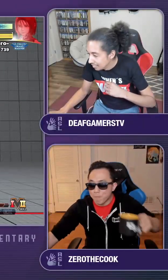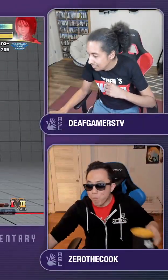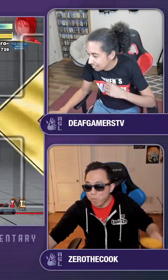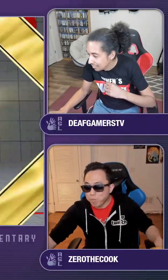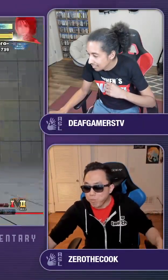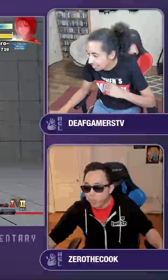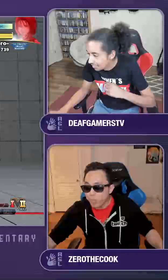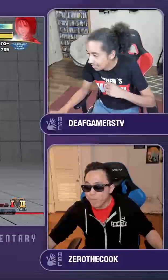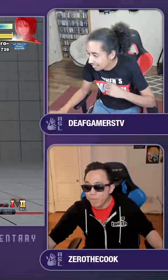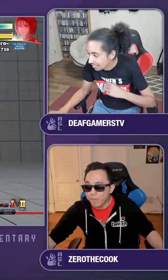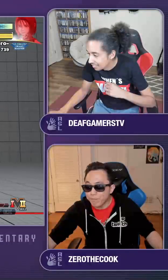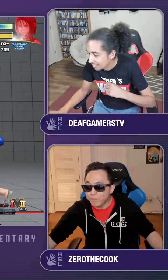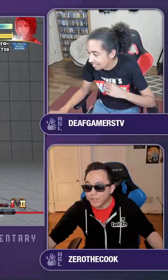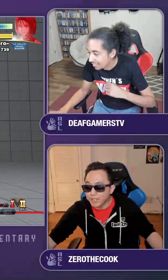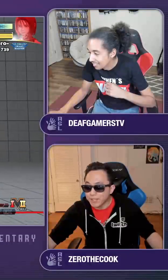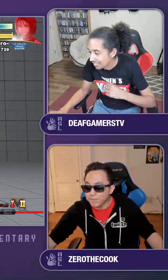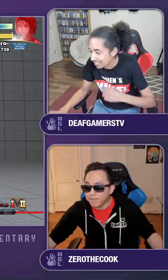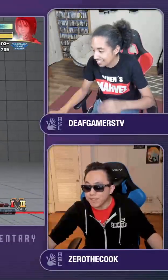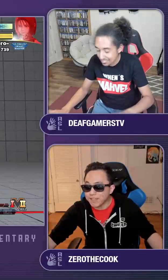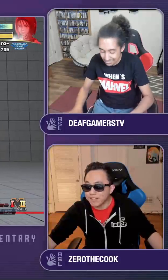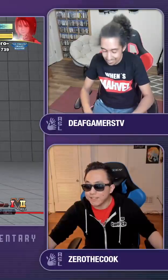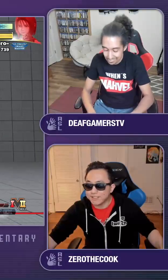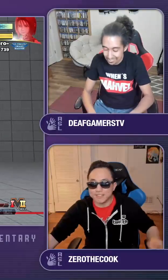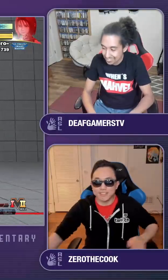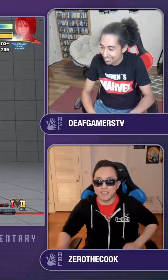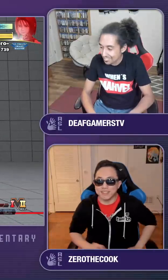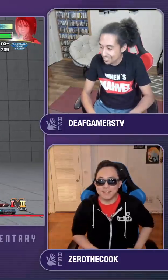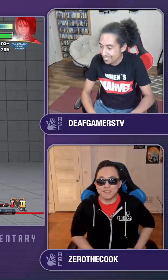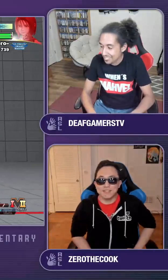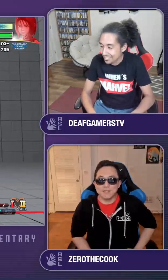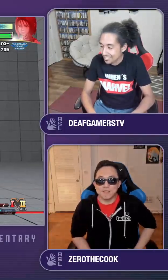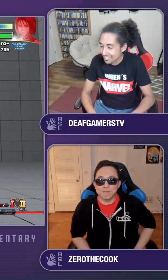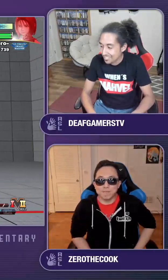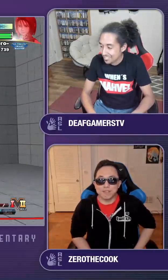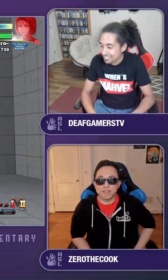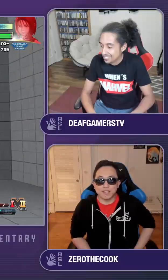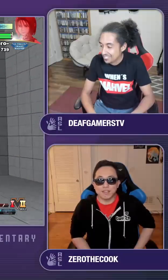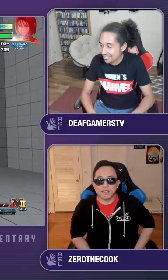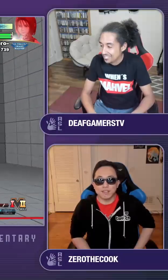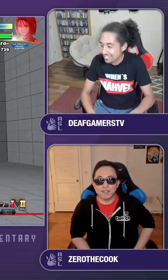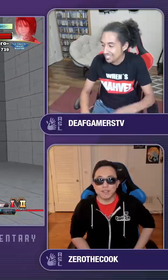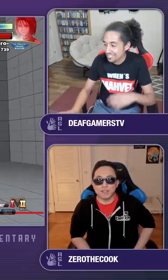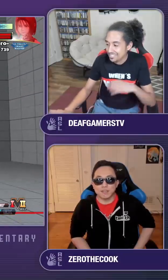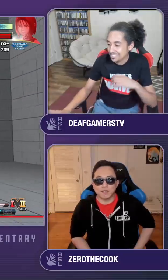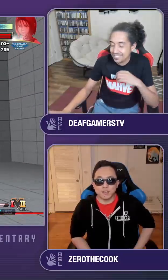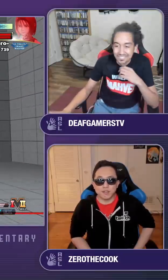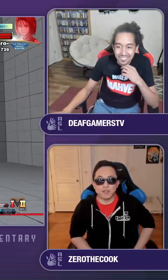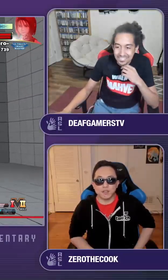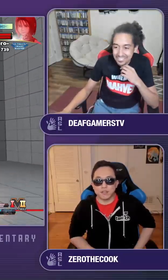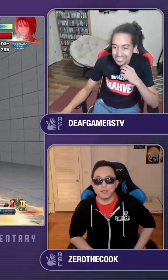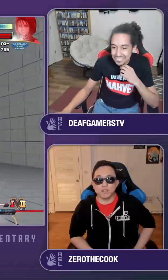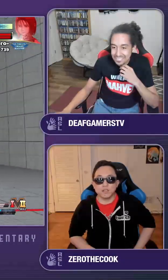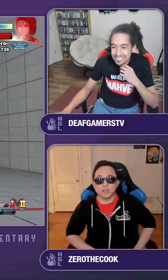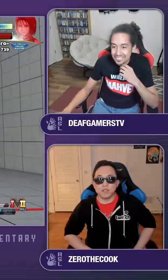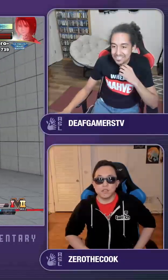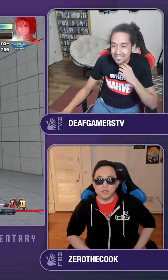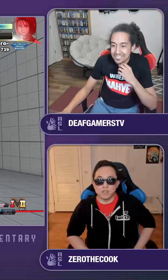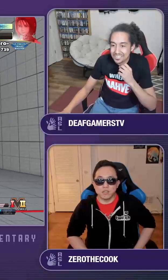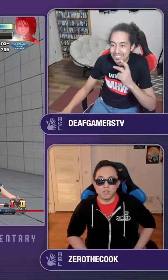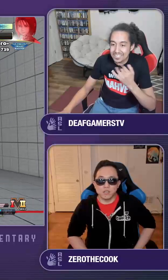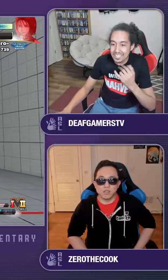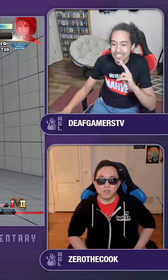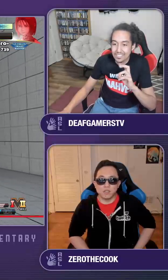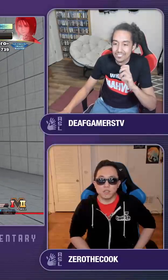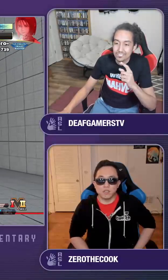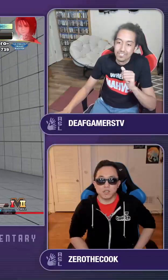activation into like a poke into like nothing. There might have been something dropped, but you're absolutely right, Joe. Like, again, we're actually seeing some buttons